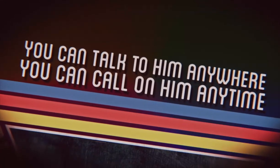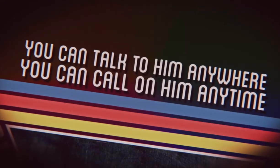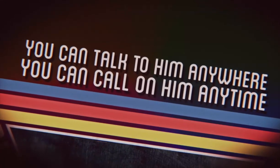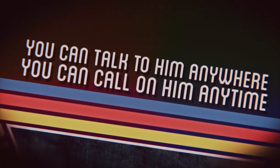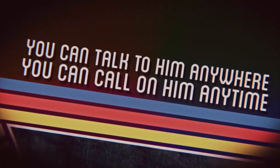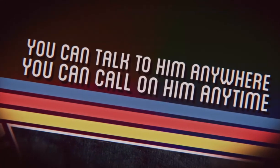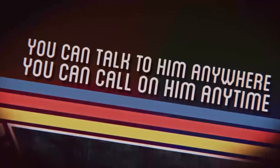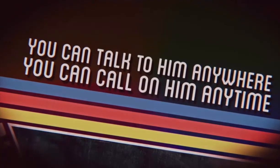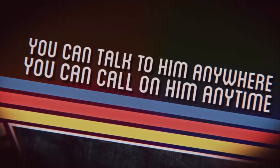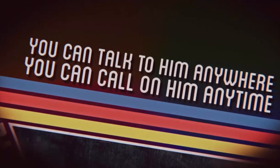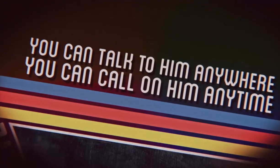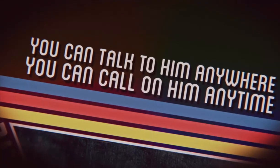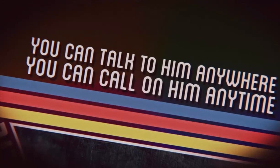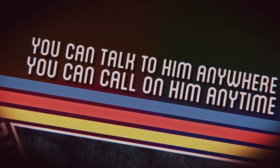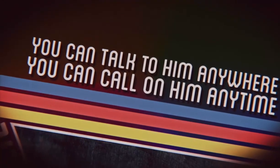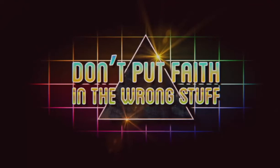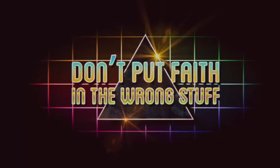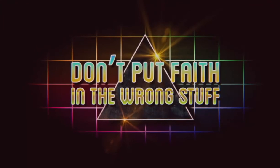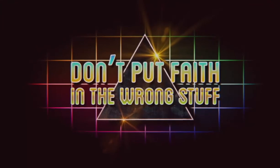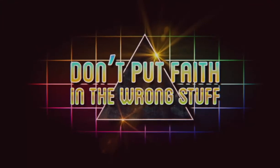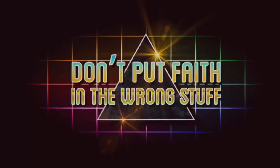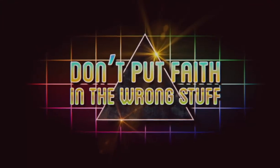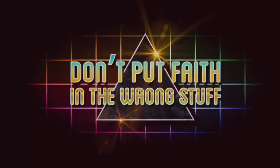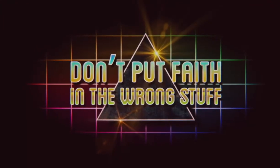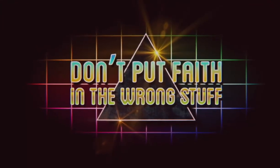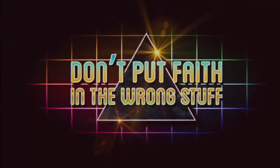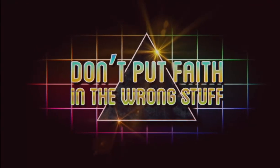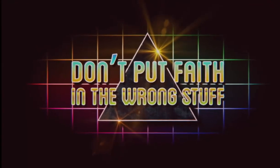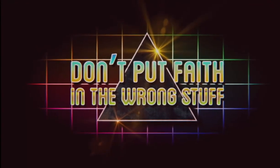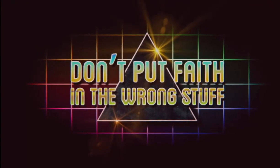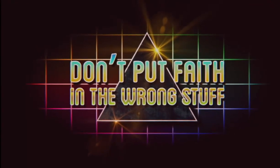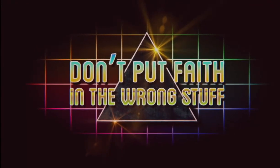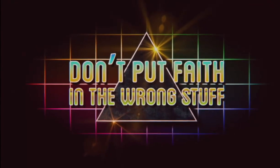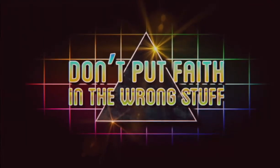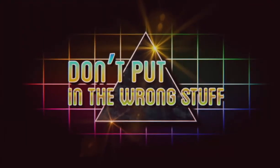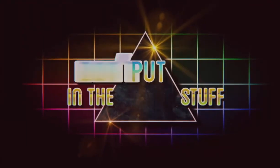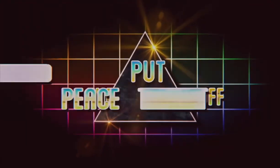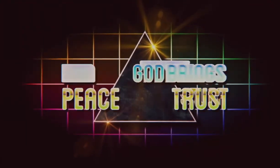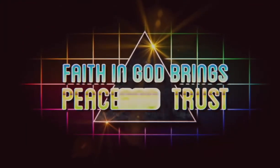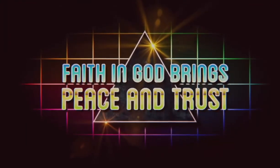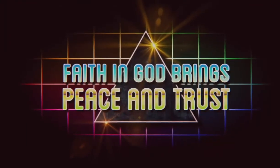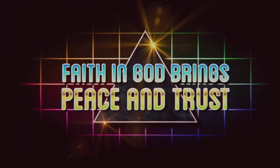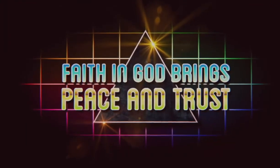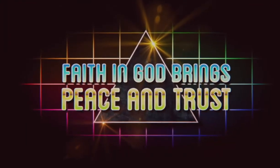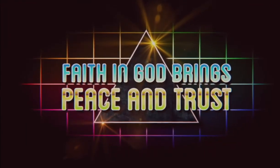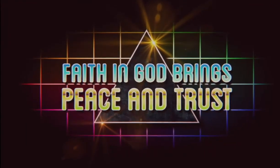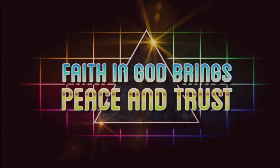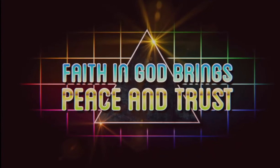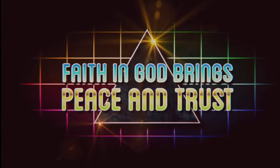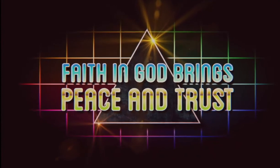him anytime. Don't put faith in the wrong stuff. Faith in God